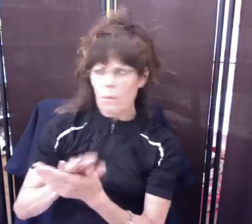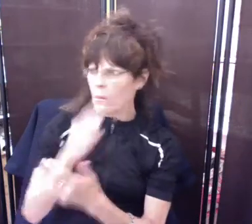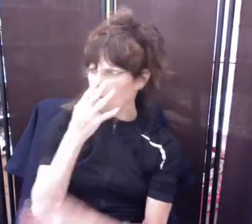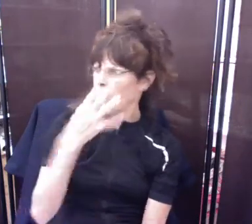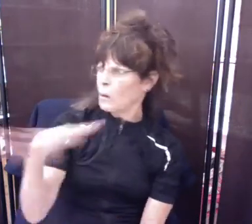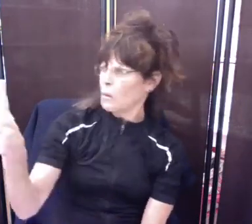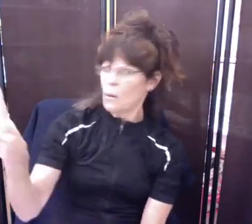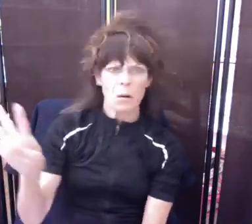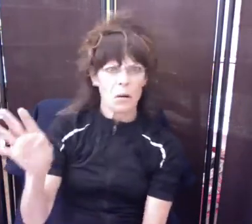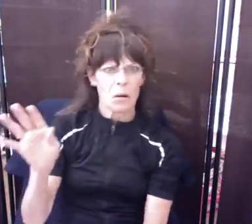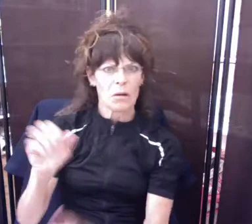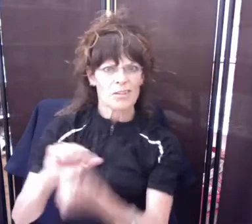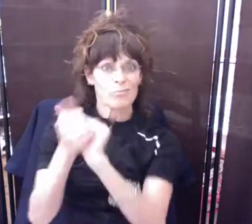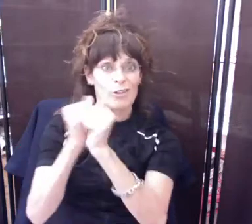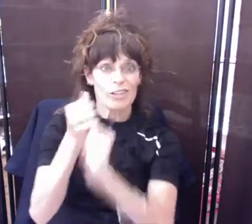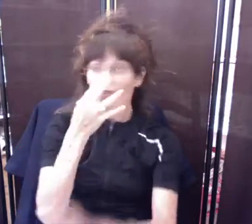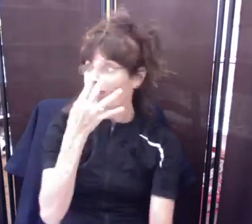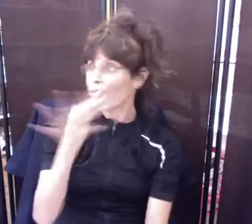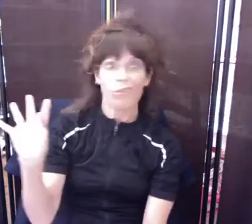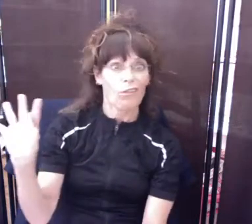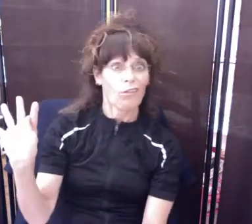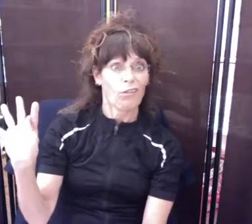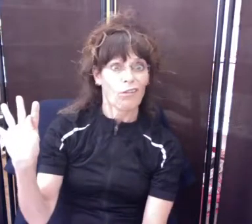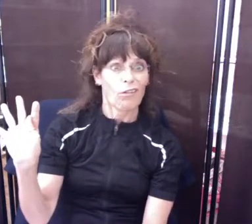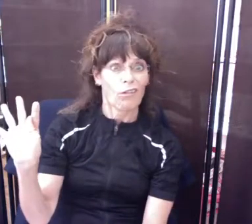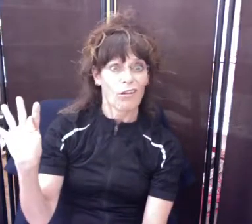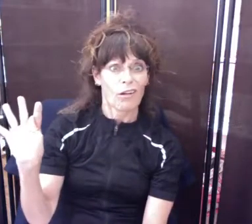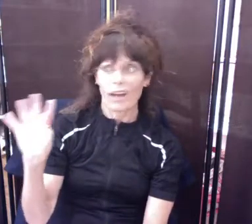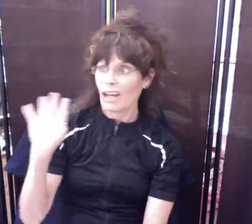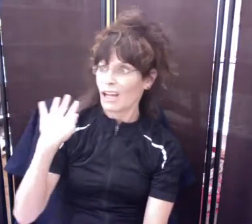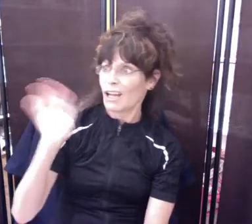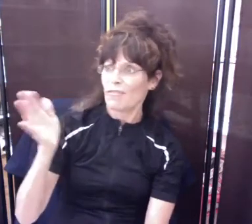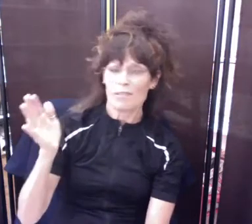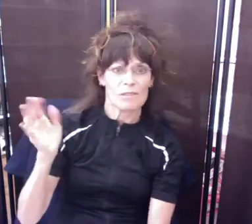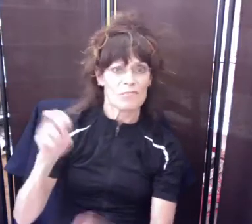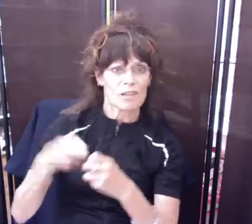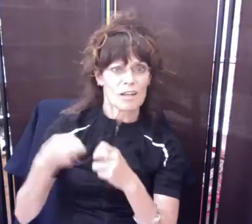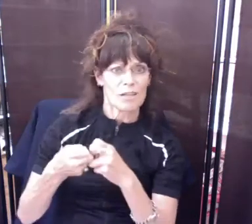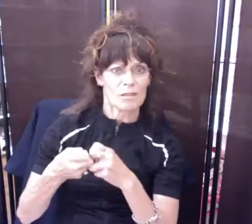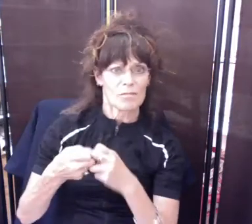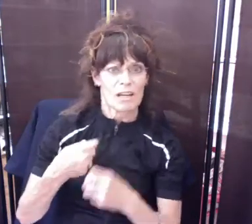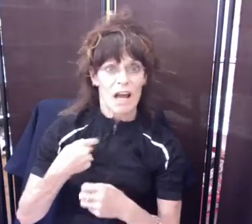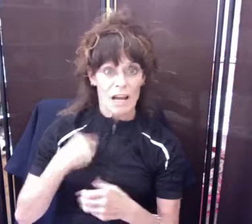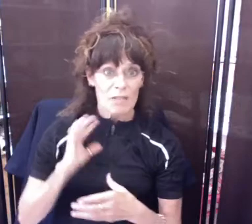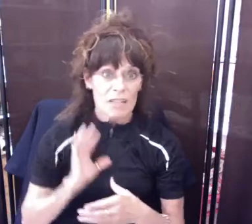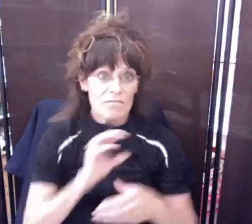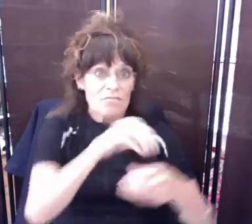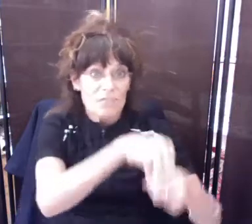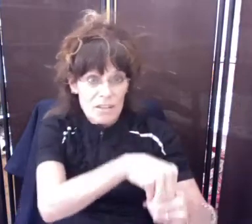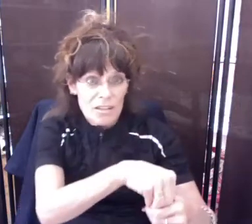or something. I got involved in things, but I got involved in things that I could completely control and could